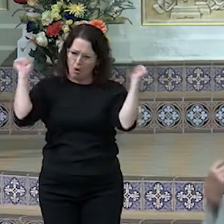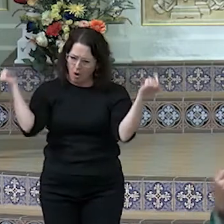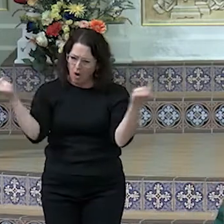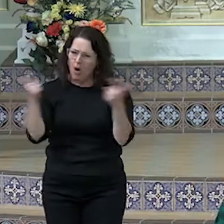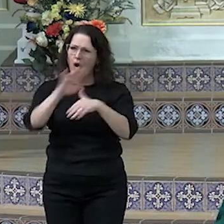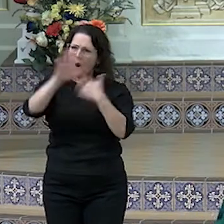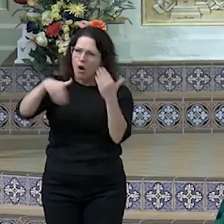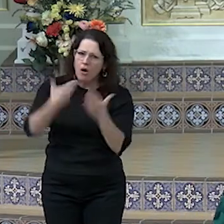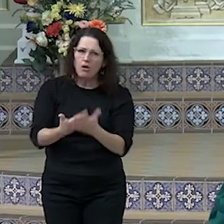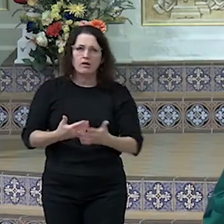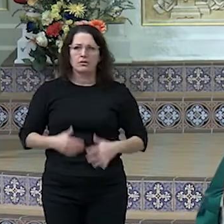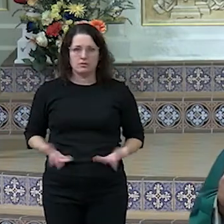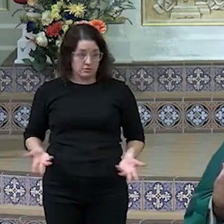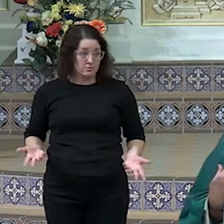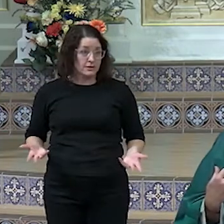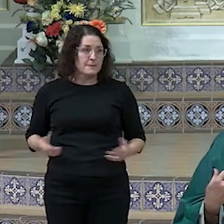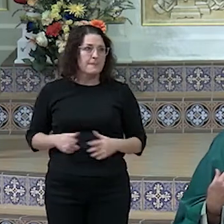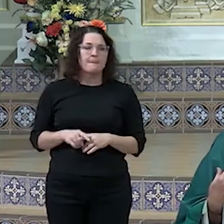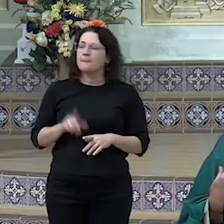How did this gospel end?